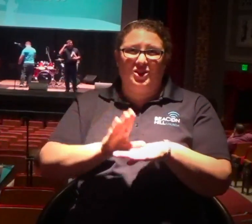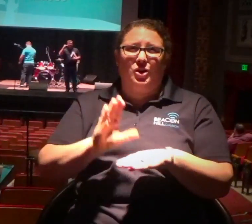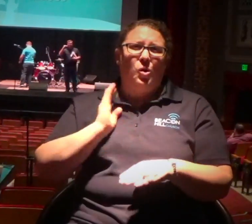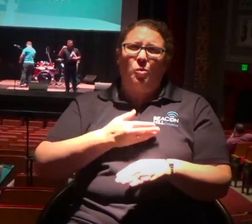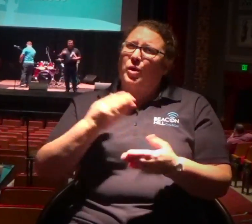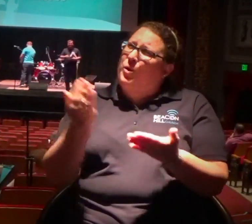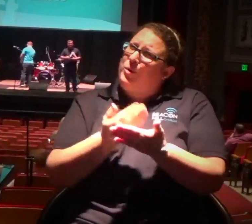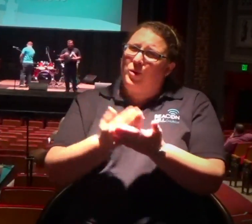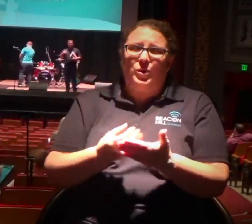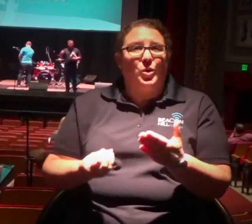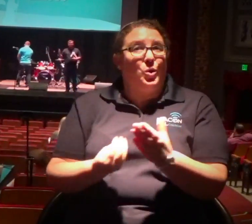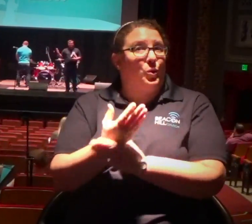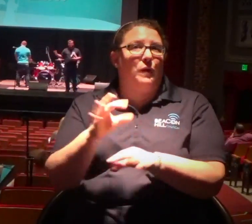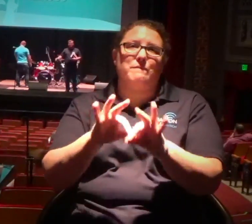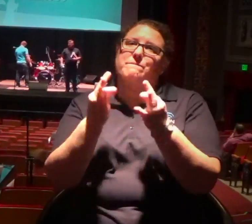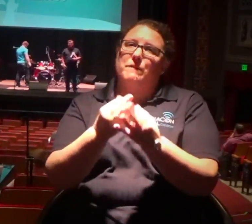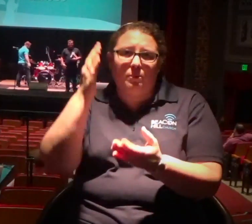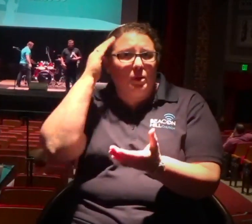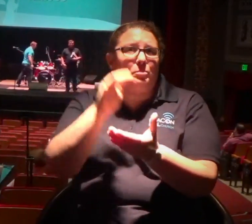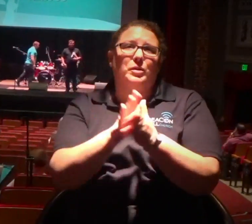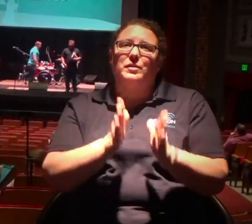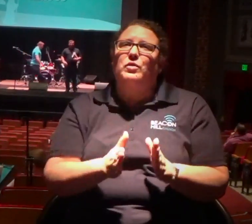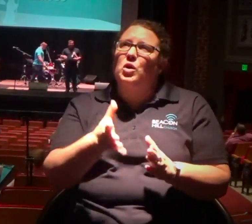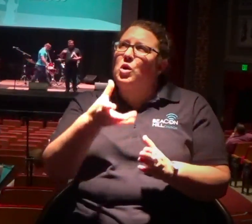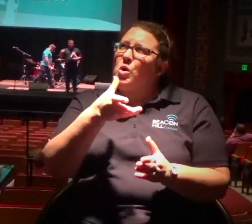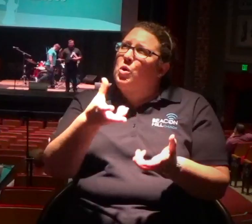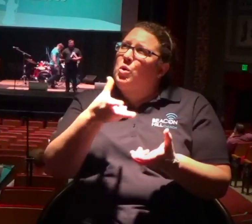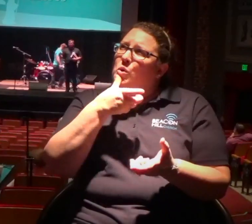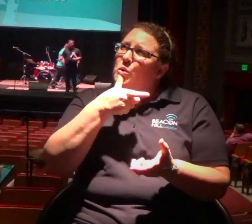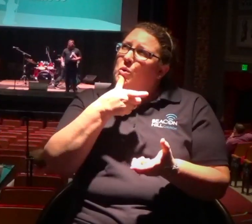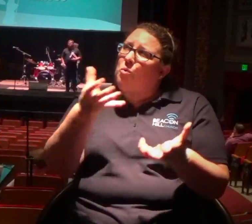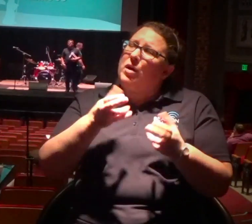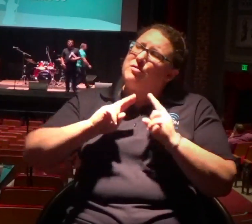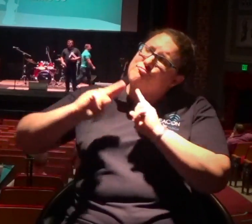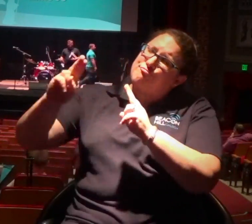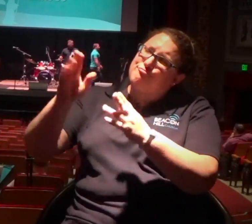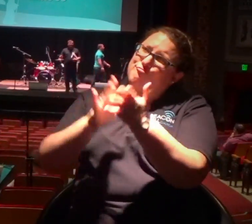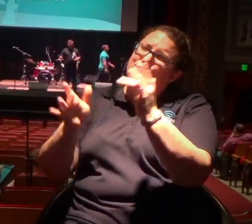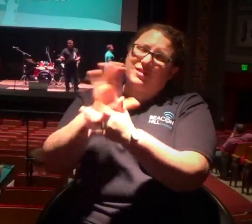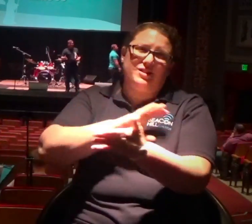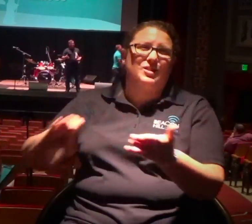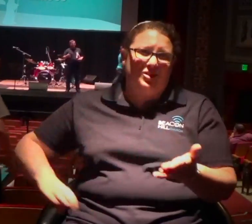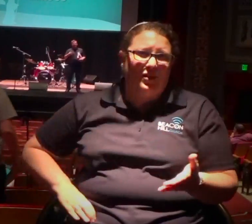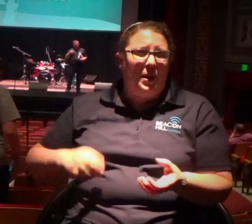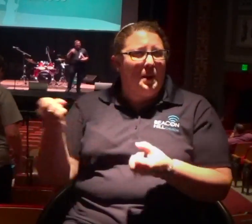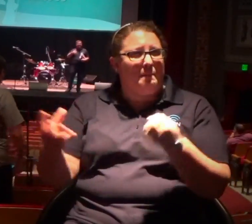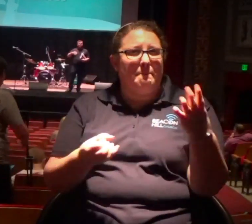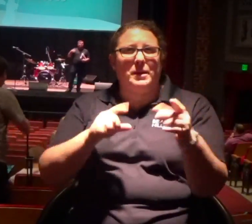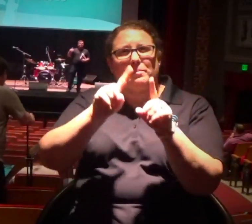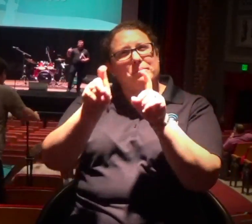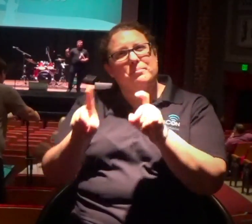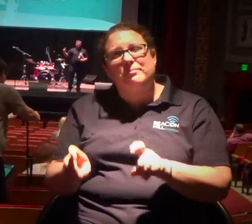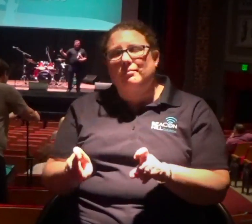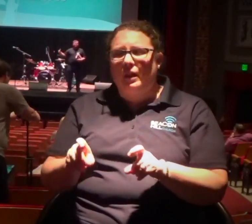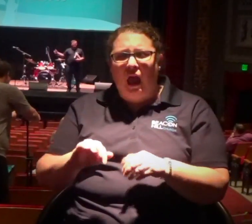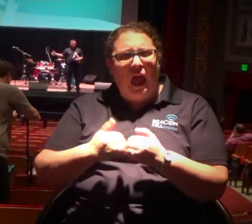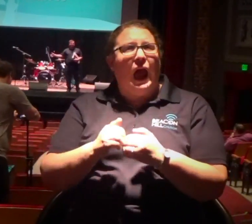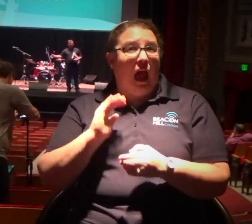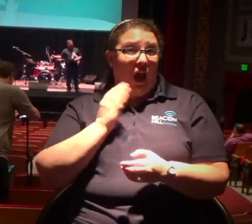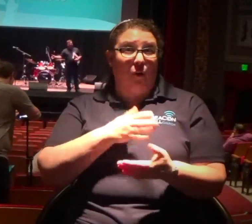family of believers who want to make much of Jesus Christ. That's who we are. That's what we want to do. And so many people ask me, how did we get our name Beacon Hill?